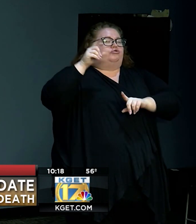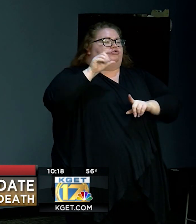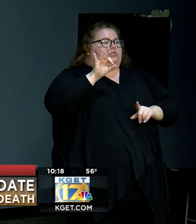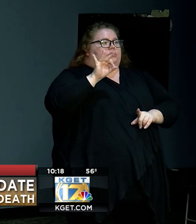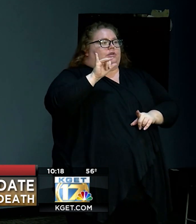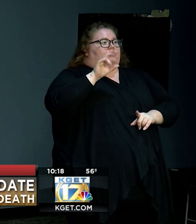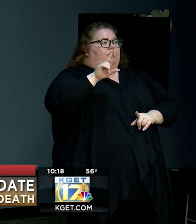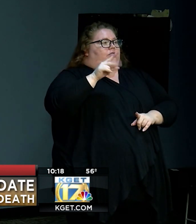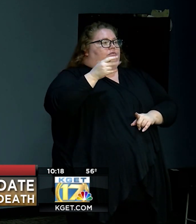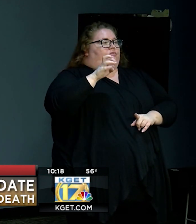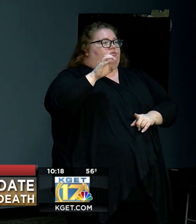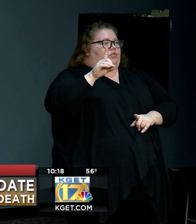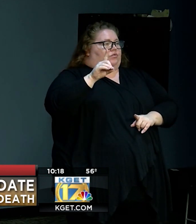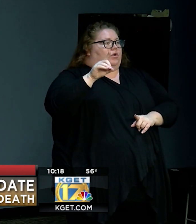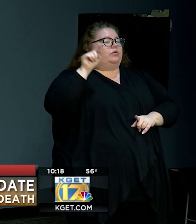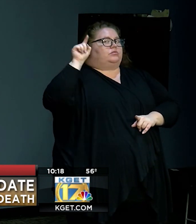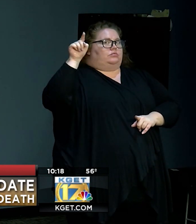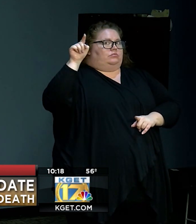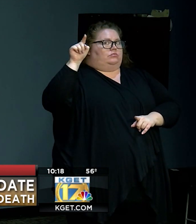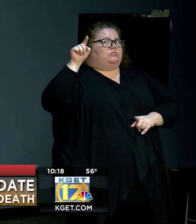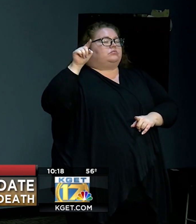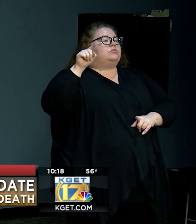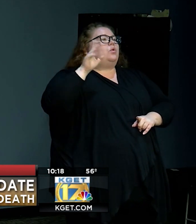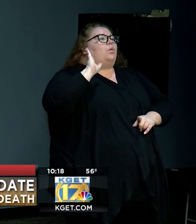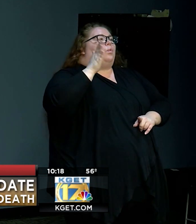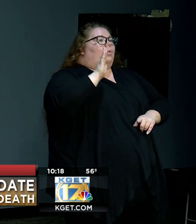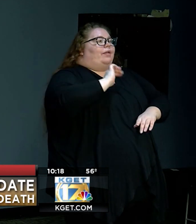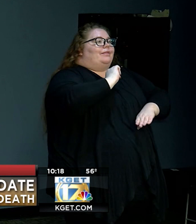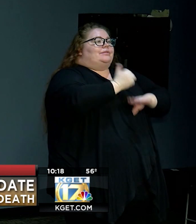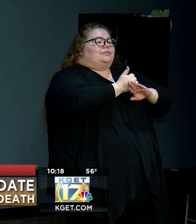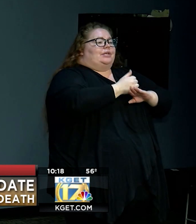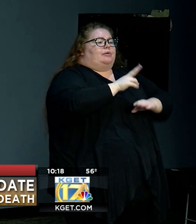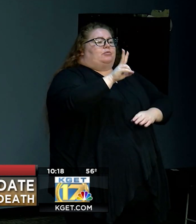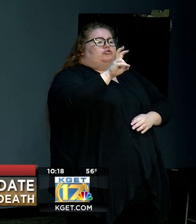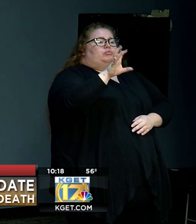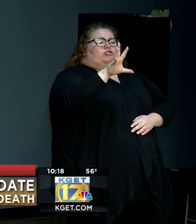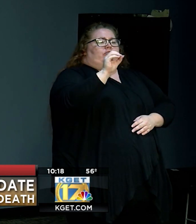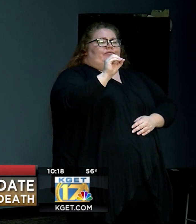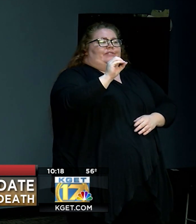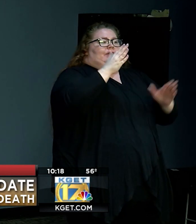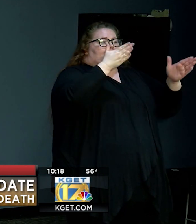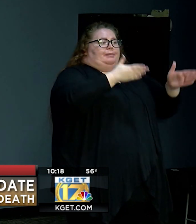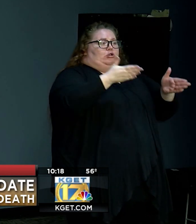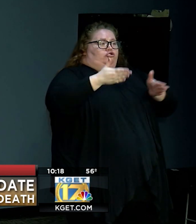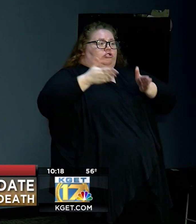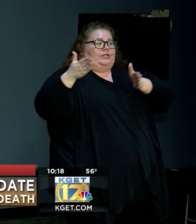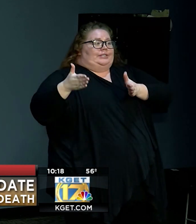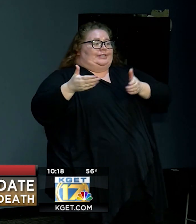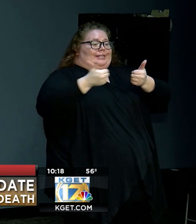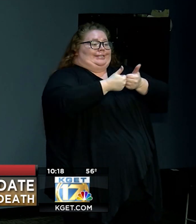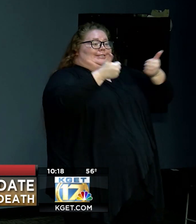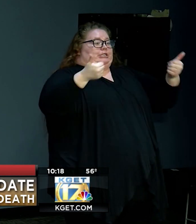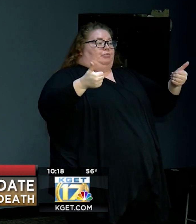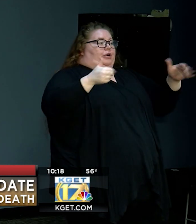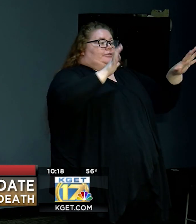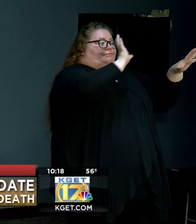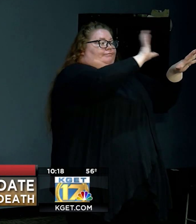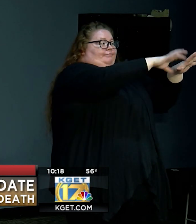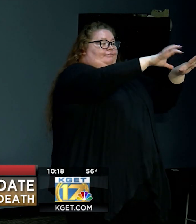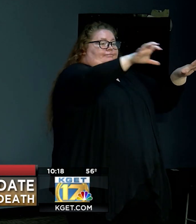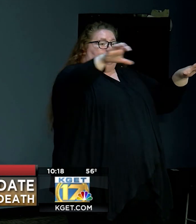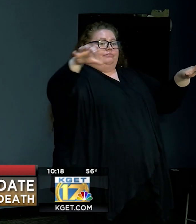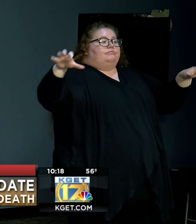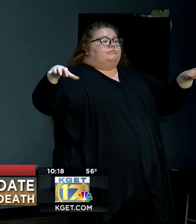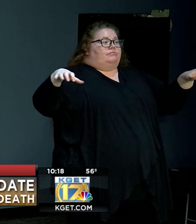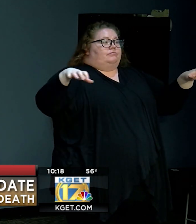They're being set up in 250-person increments in separate pods that would be established to